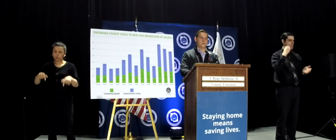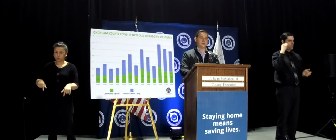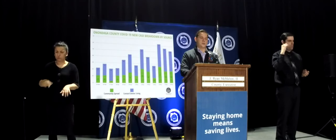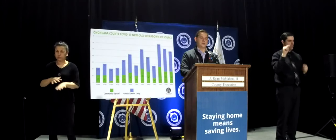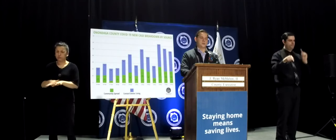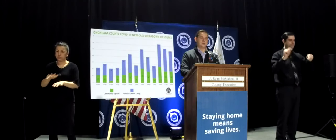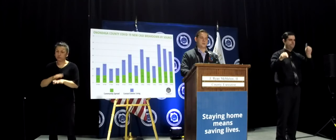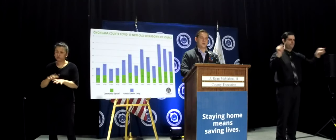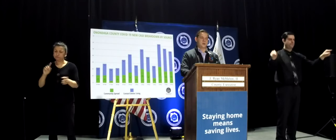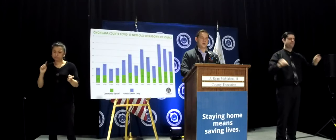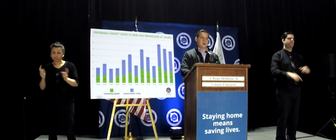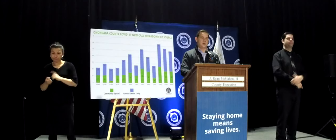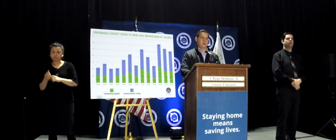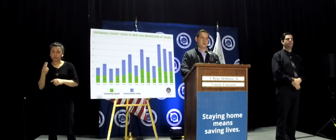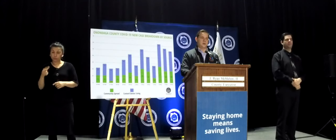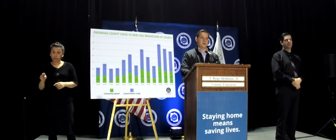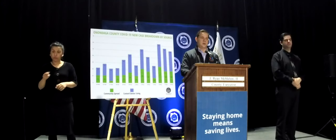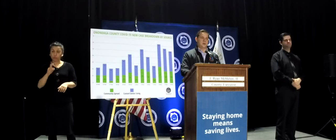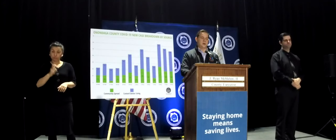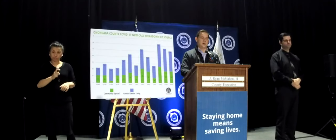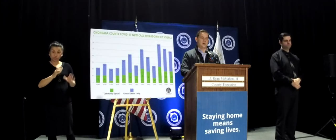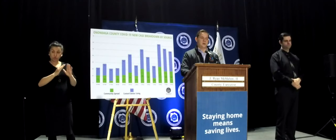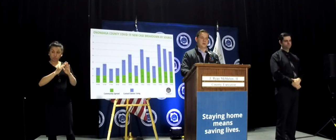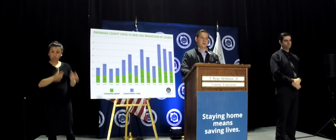homes essentially